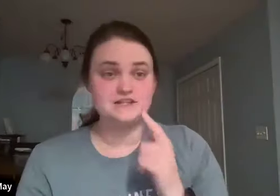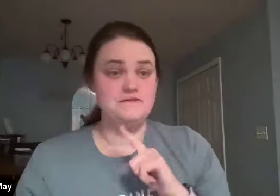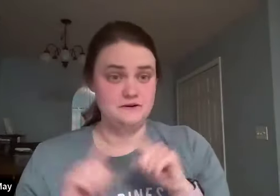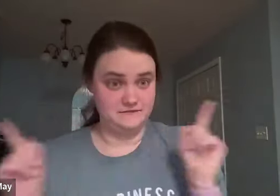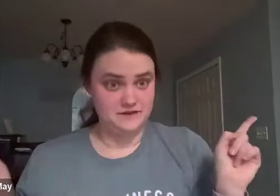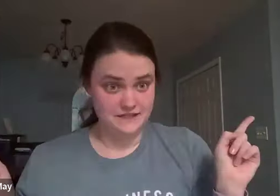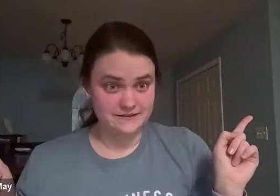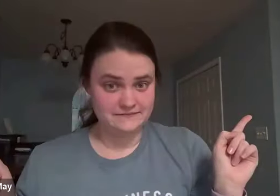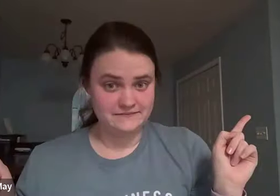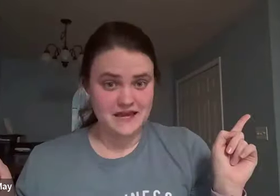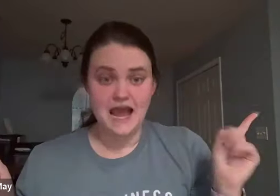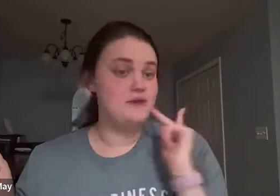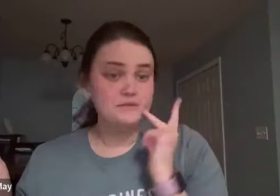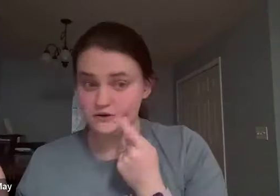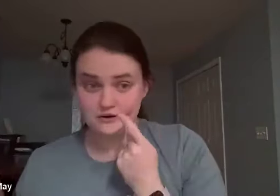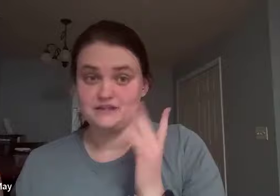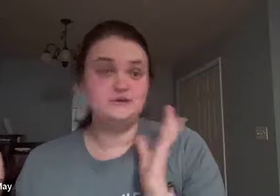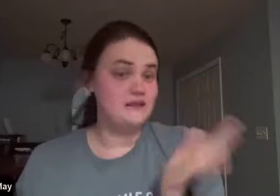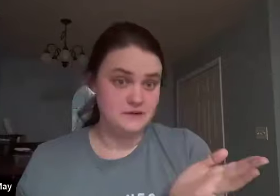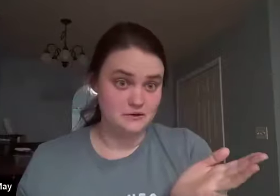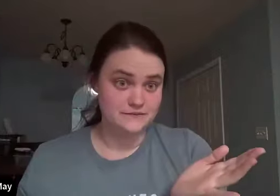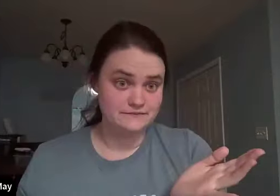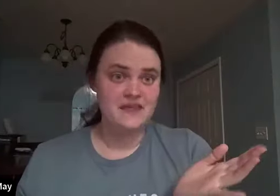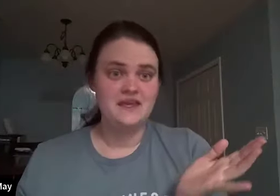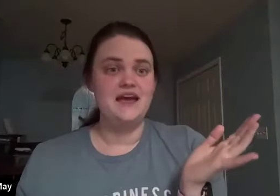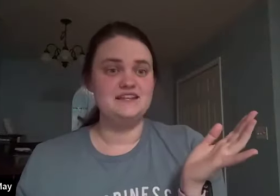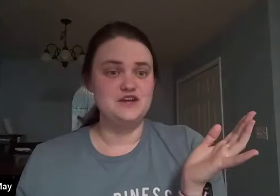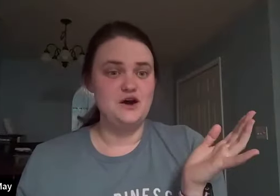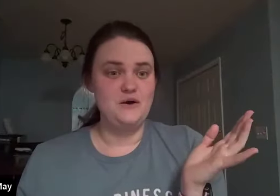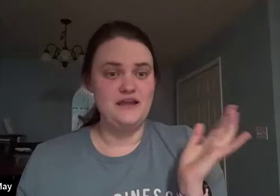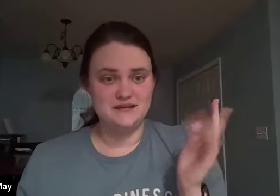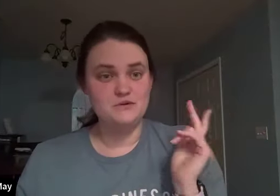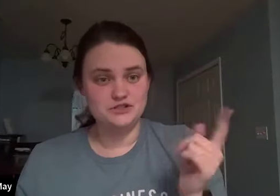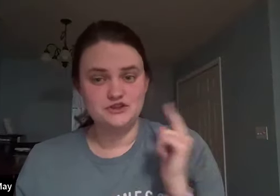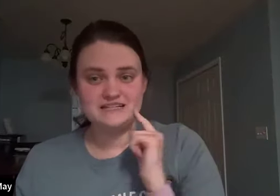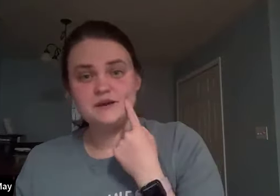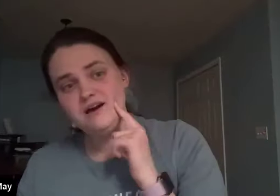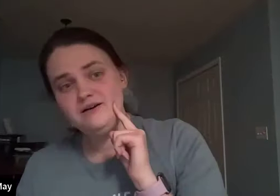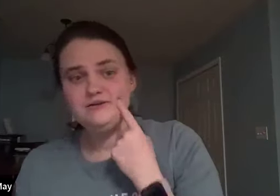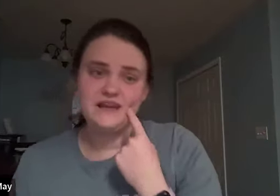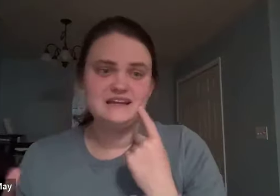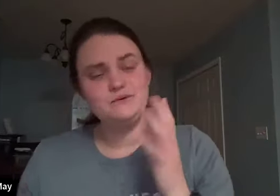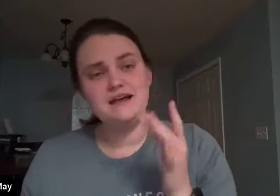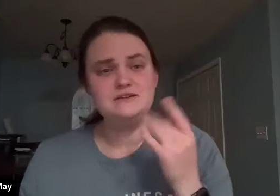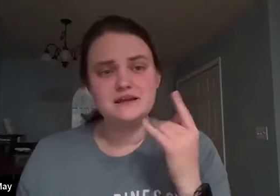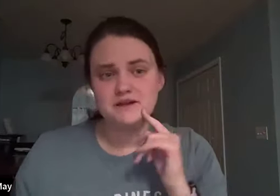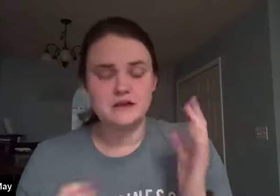are very different things. I'm not a pickle girl. I do not like pickles. And so if someone were to try to tell me, oh, candy, so I still like pickles. I'm